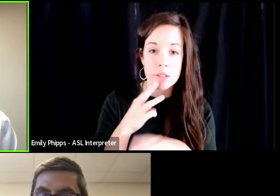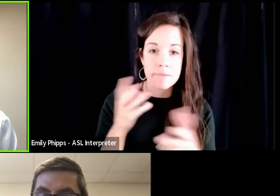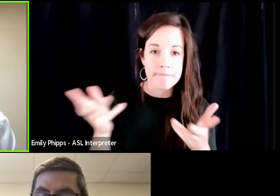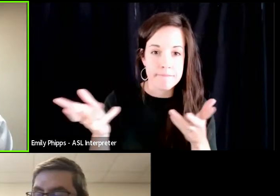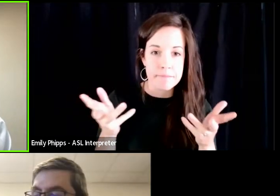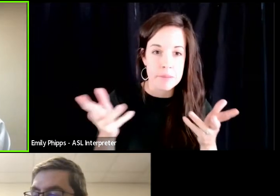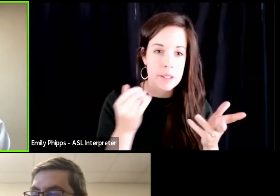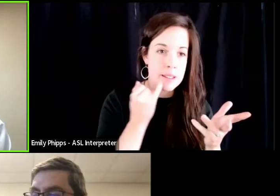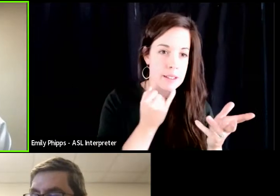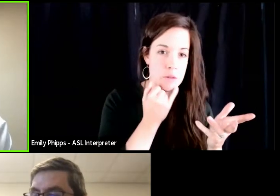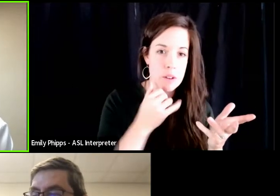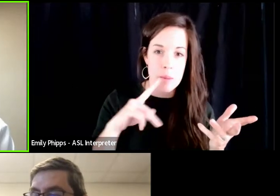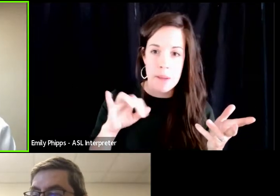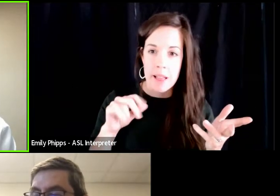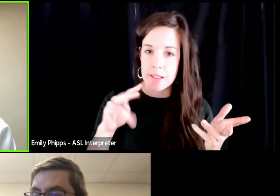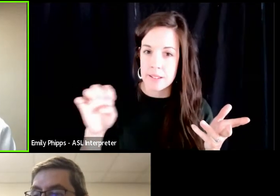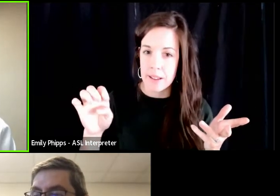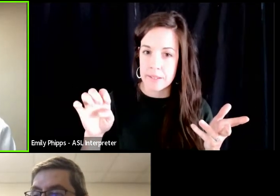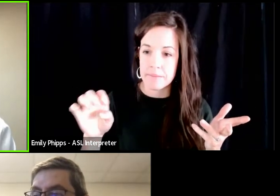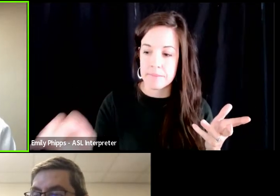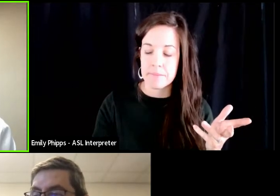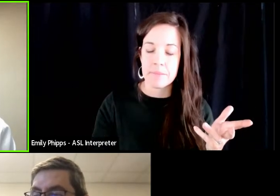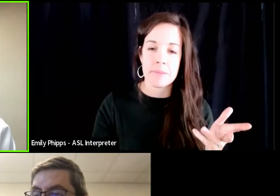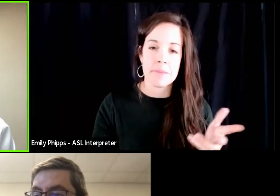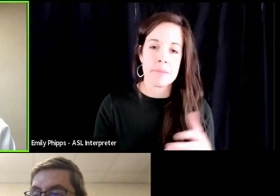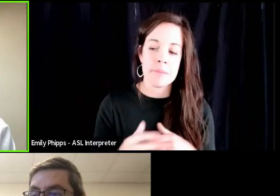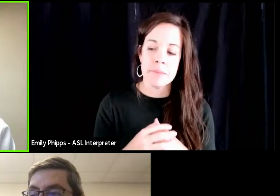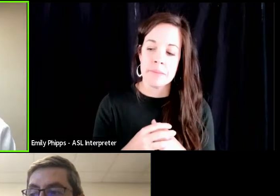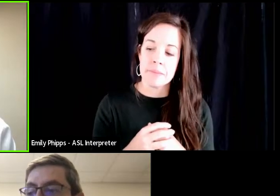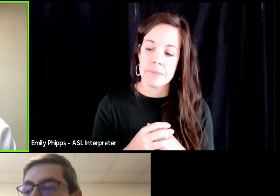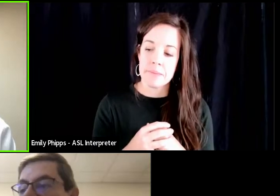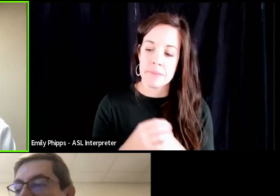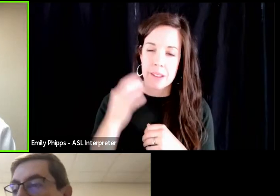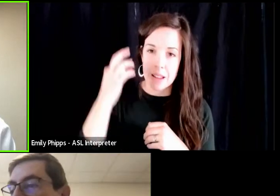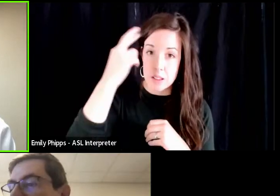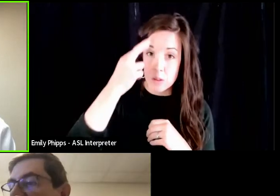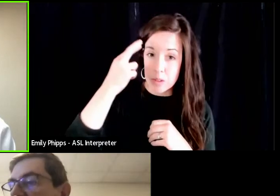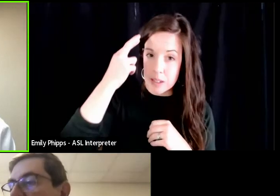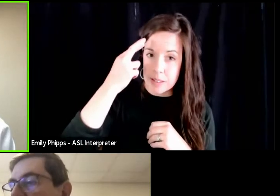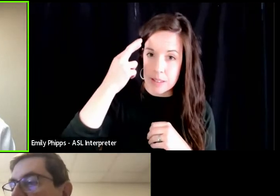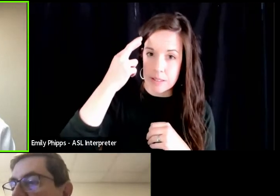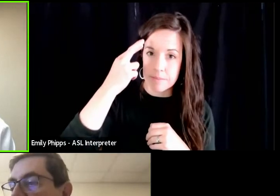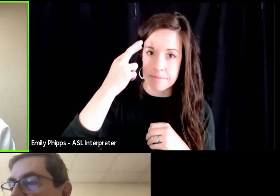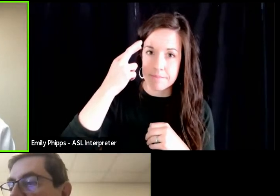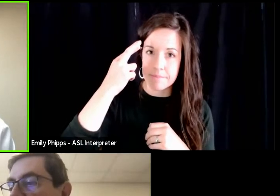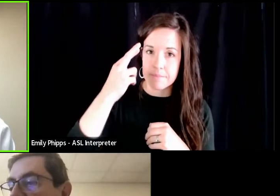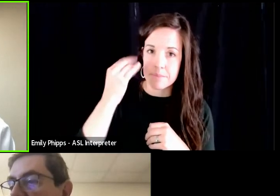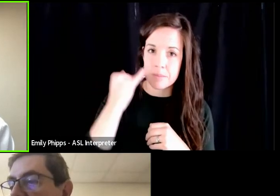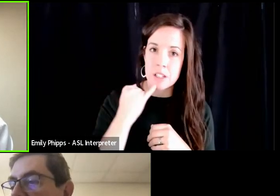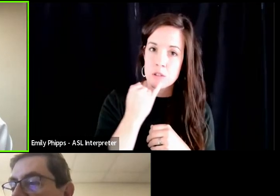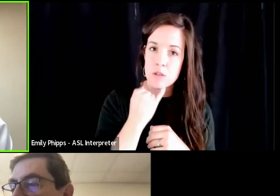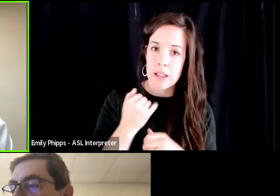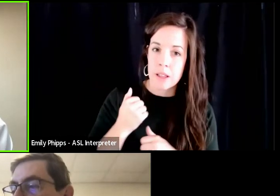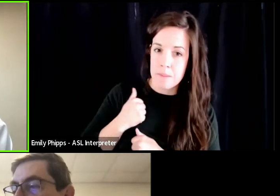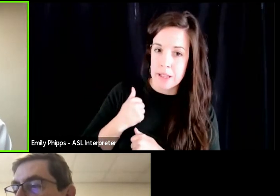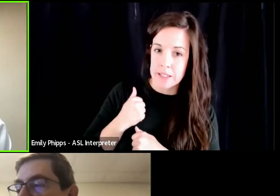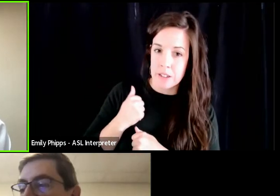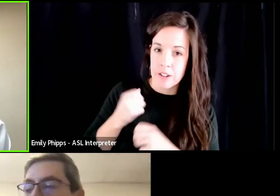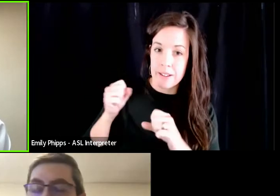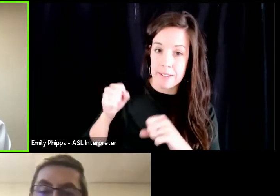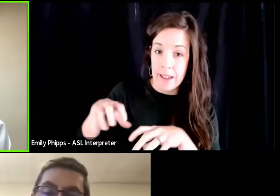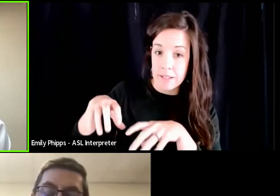as I highlighted. And the reason that that, you know, the Israeli military can